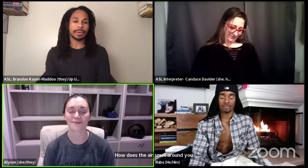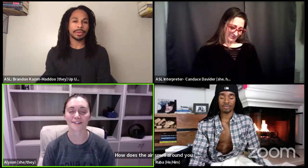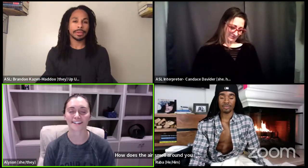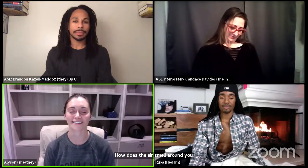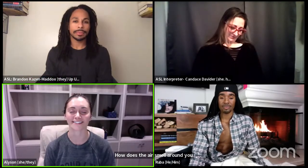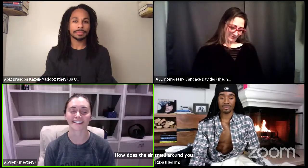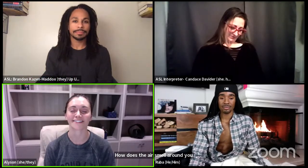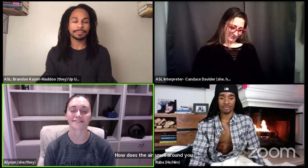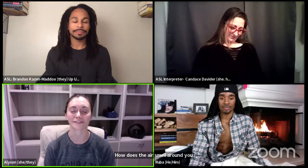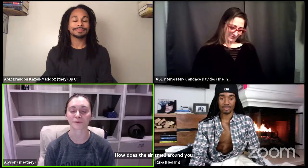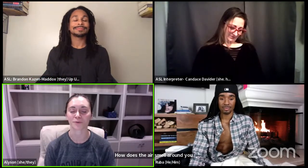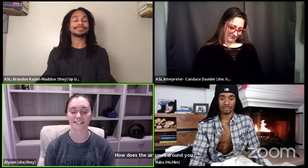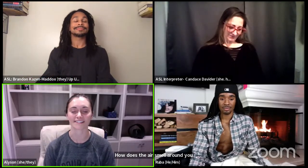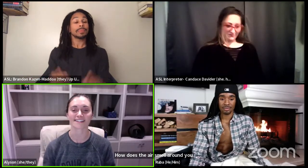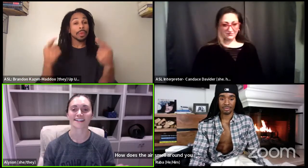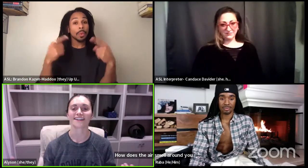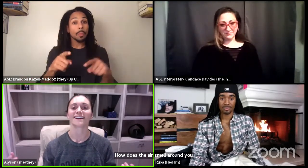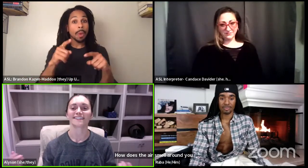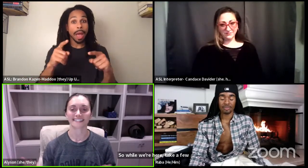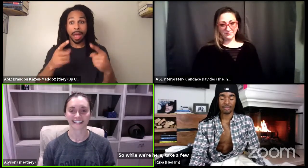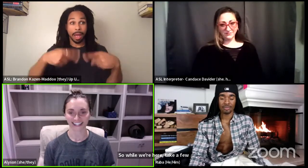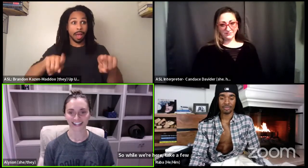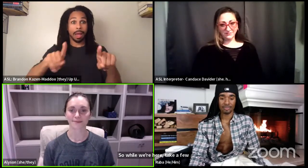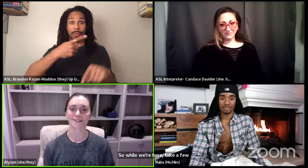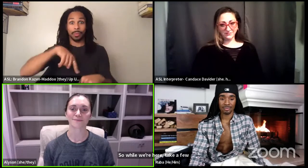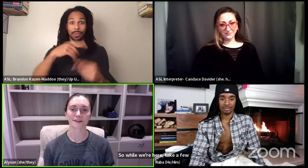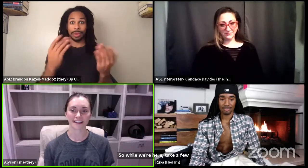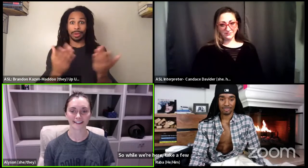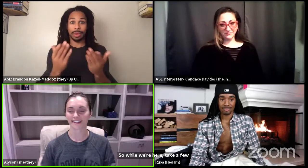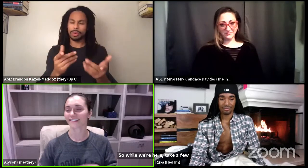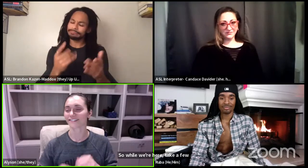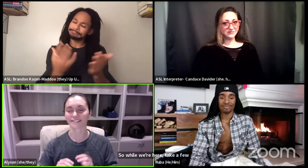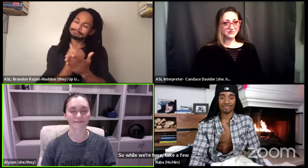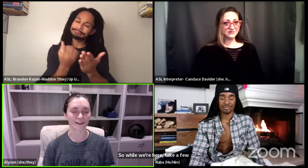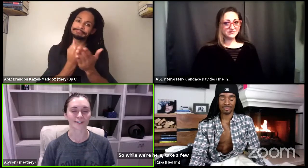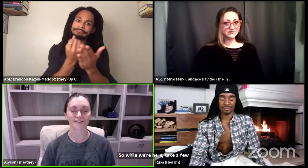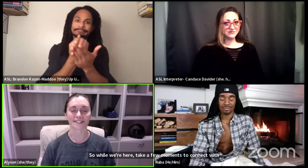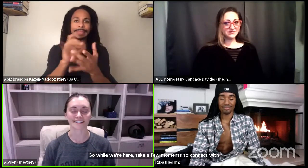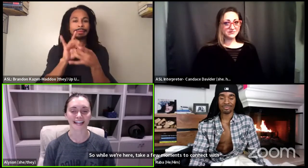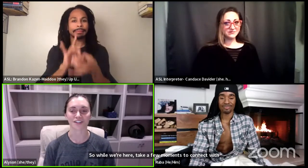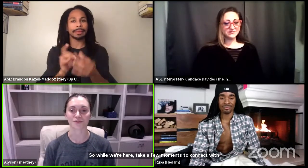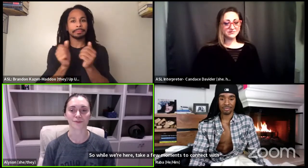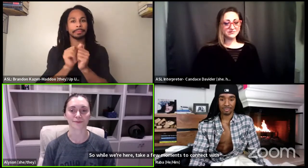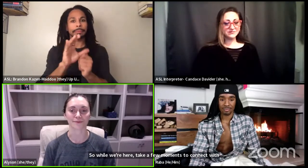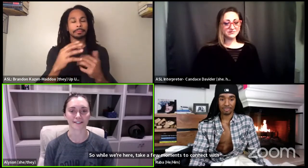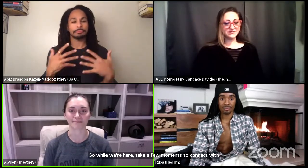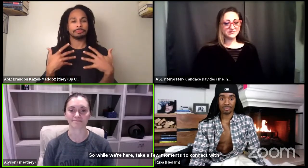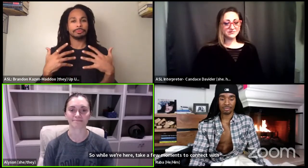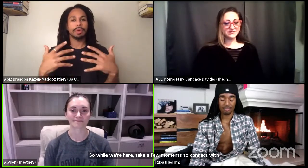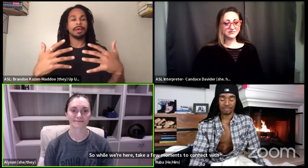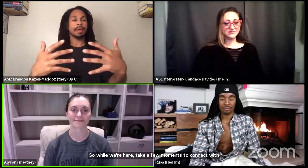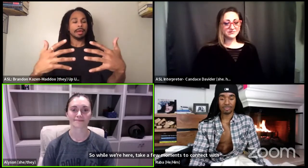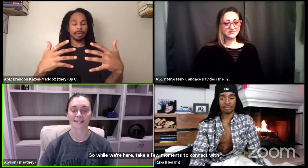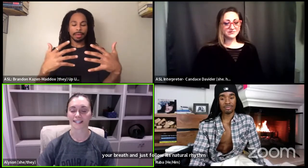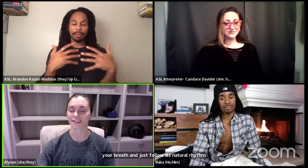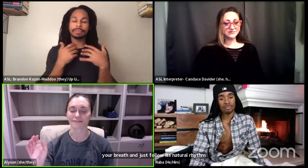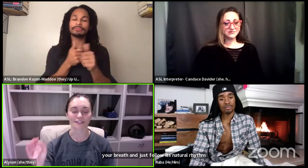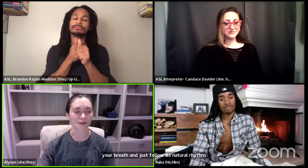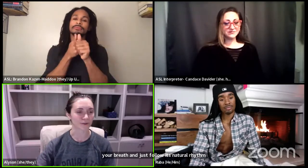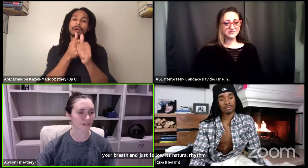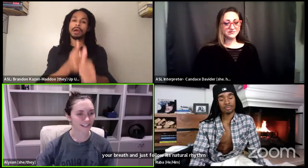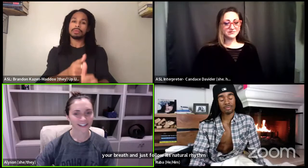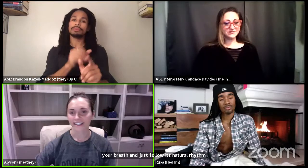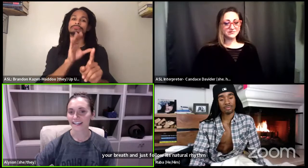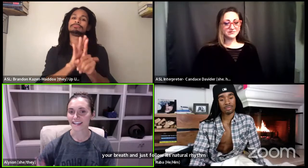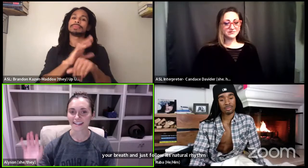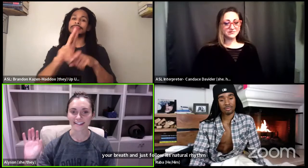So while we're here, take a few moments to connect with your breath and just follow its natural rhythm, letting it